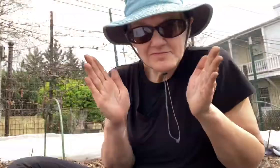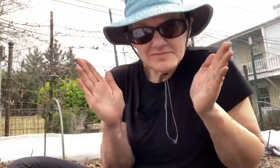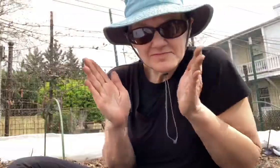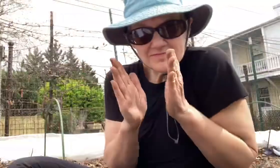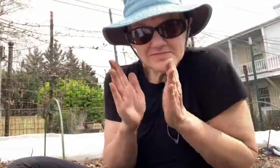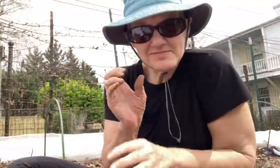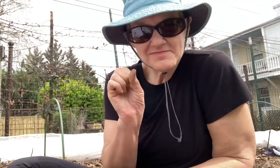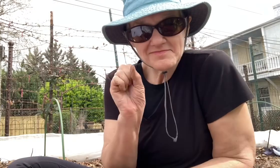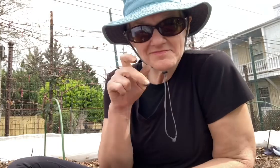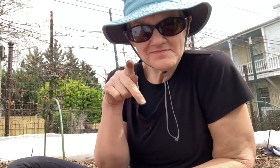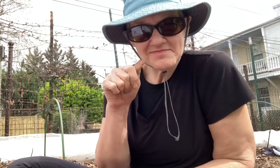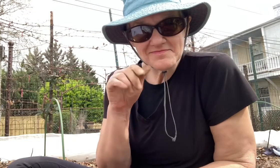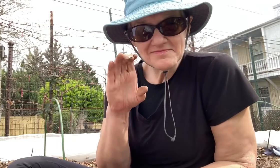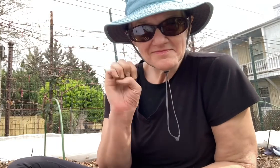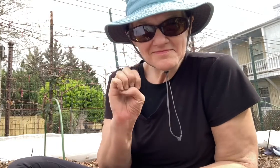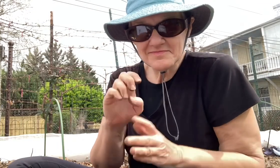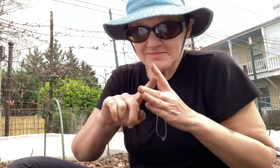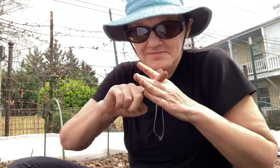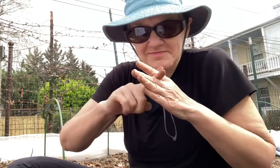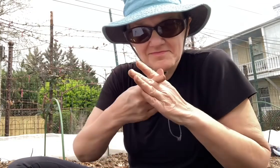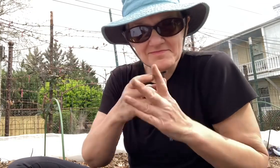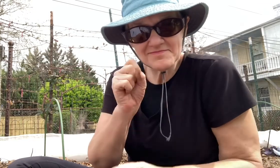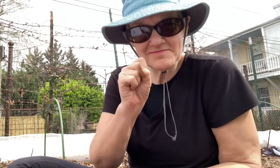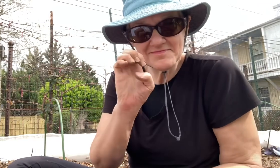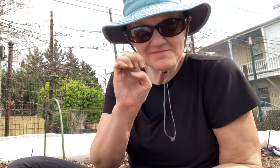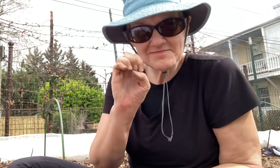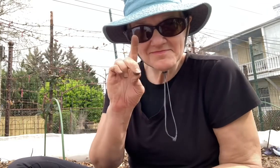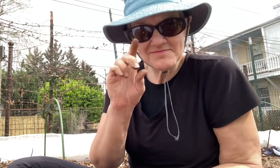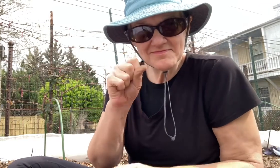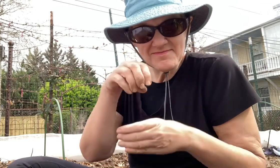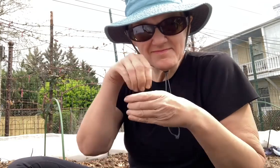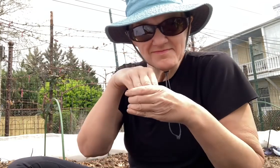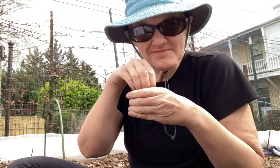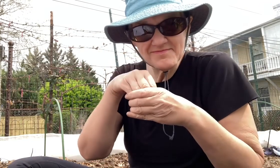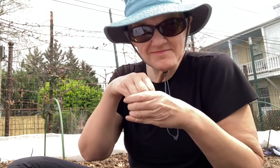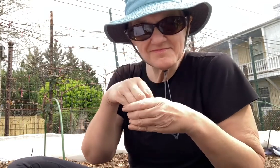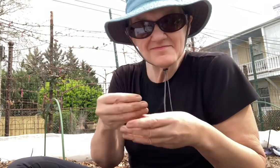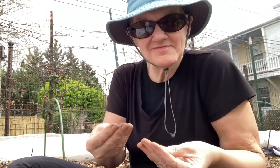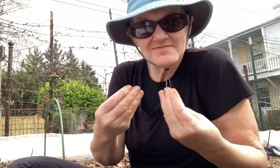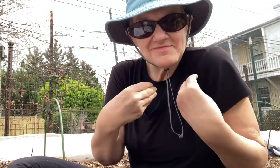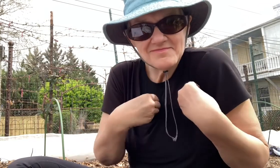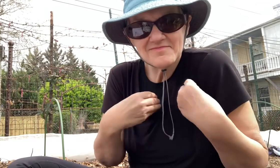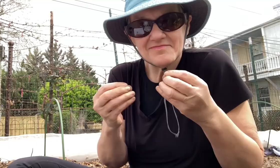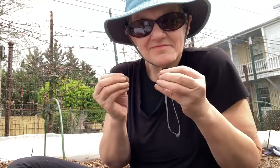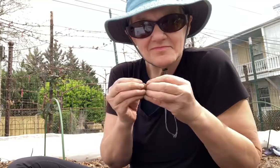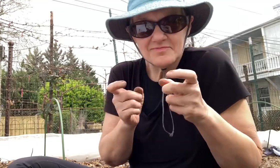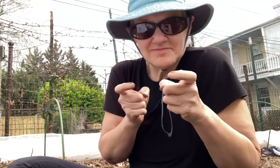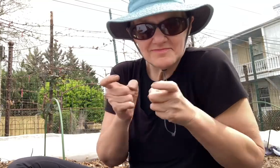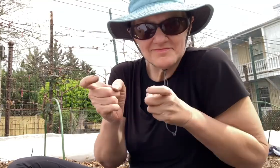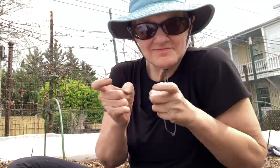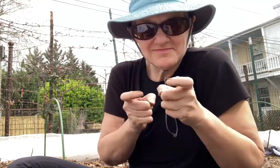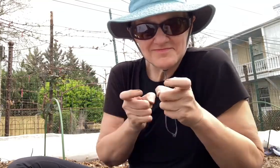Because I grow in a small space, I like to start my beets indoors. It gives me more